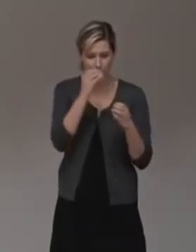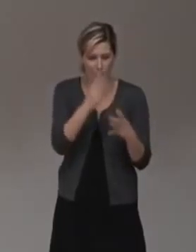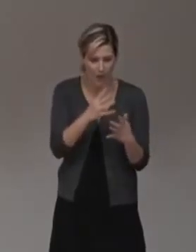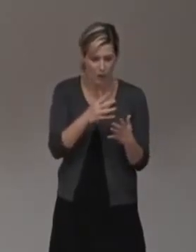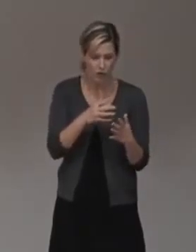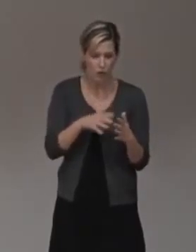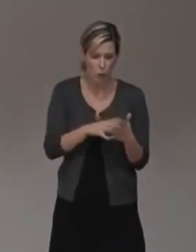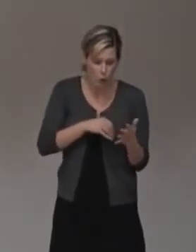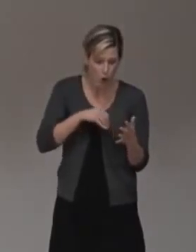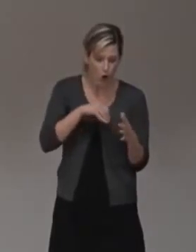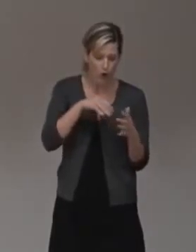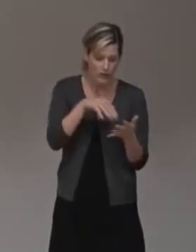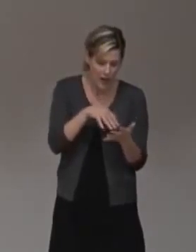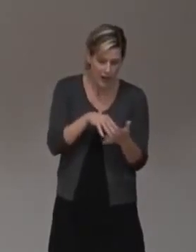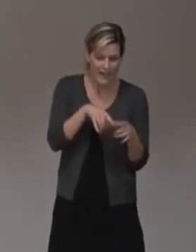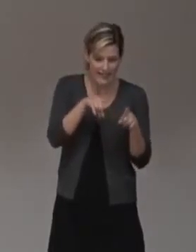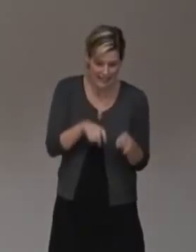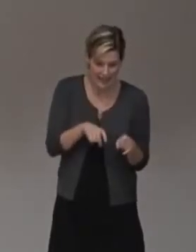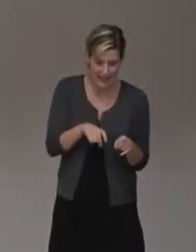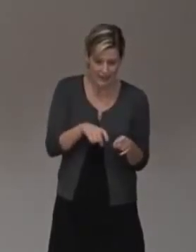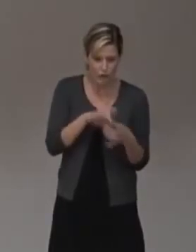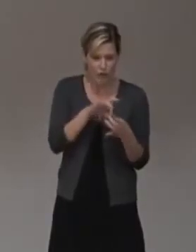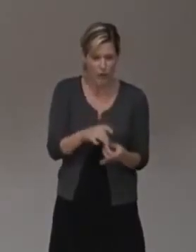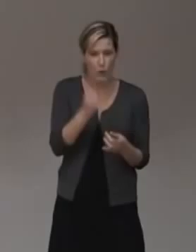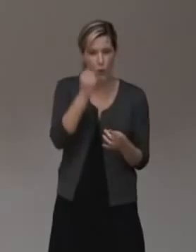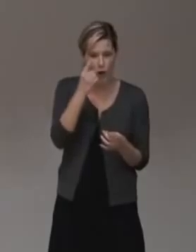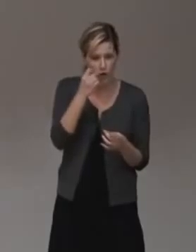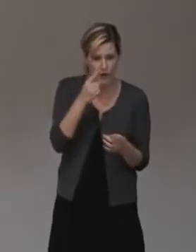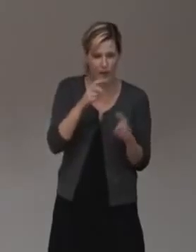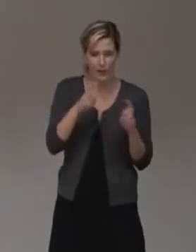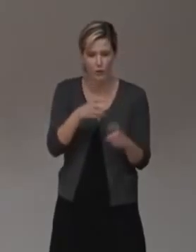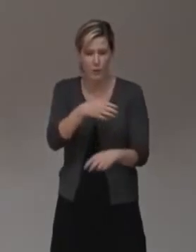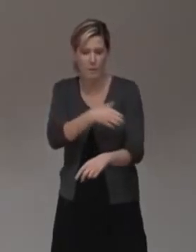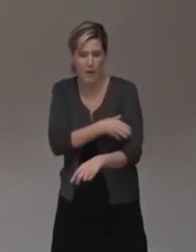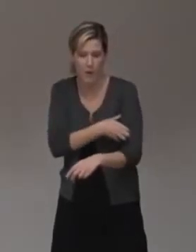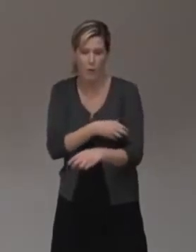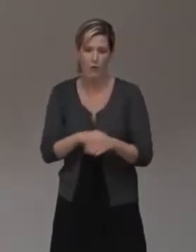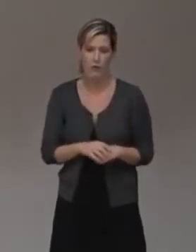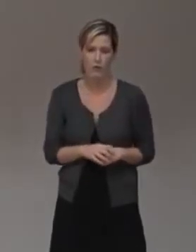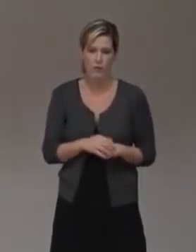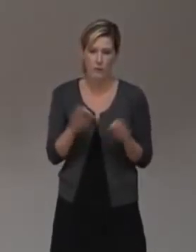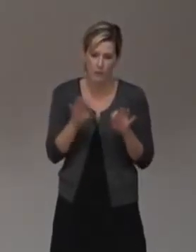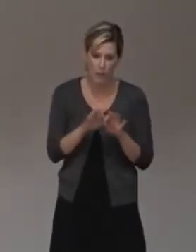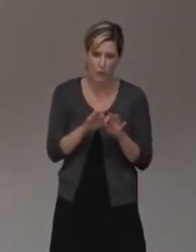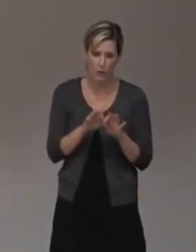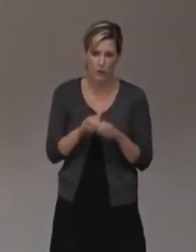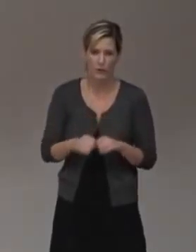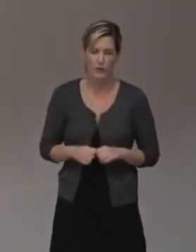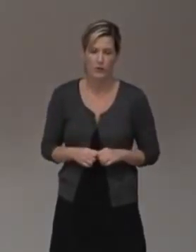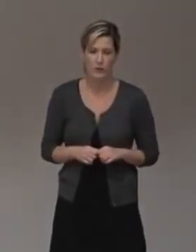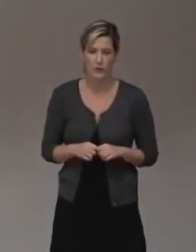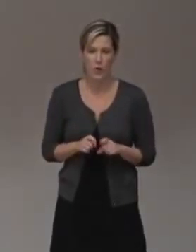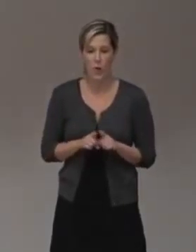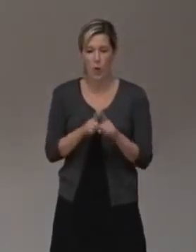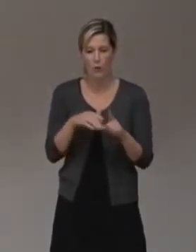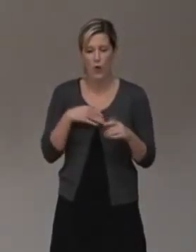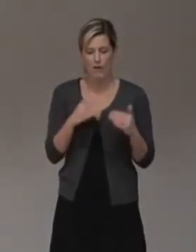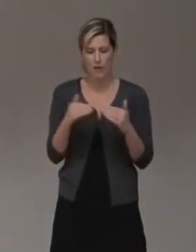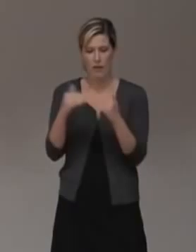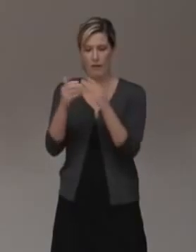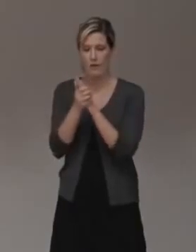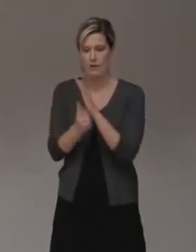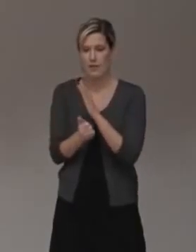test yourself on, that relates to understanding of issues of power and privilege and so forth. There's also levels of